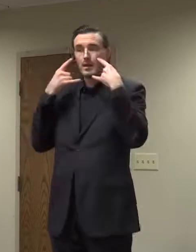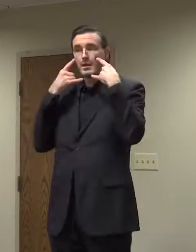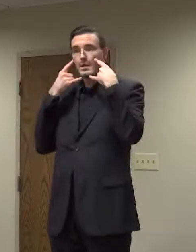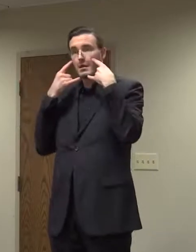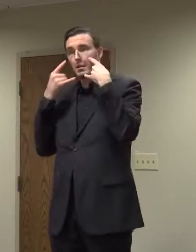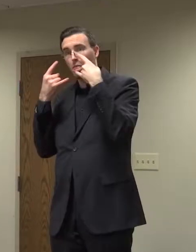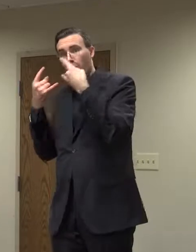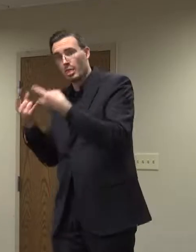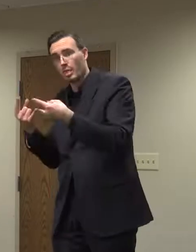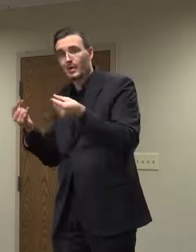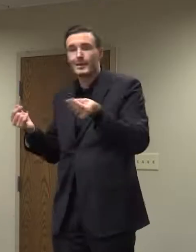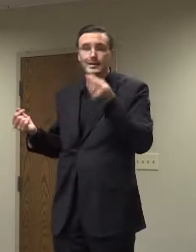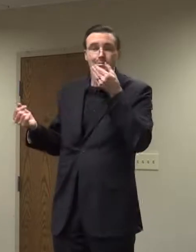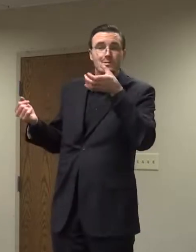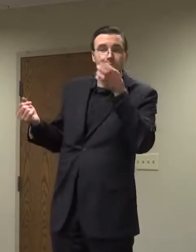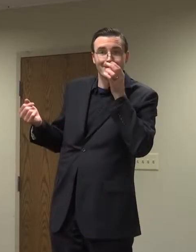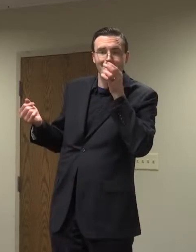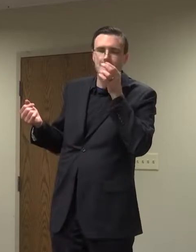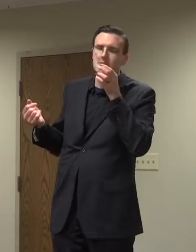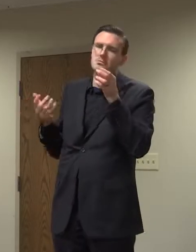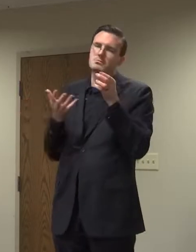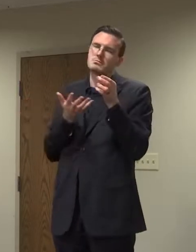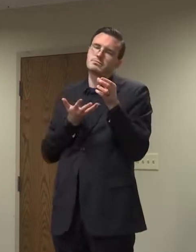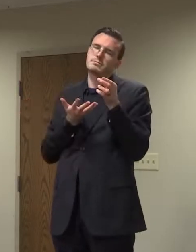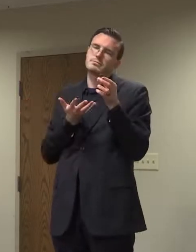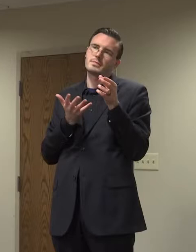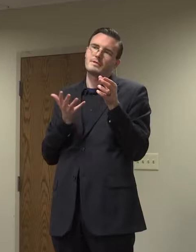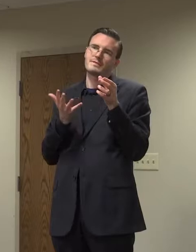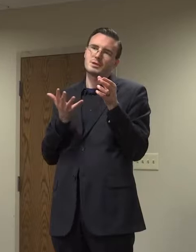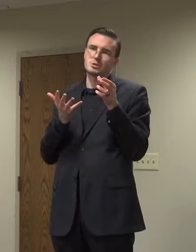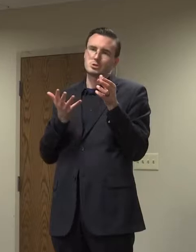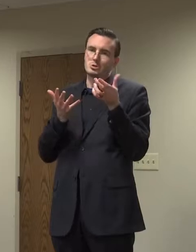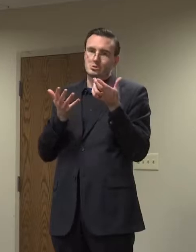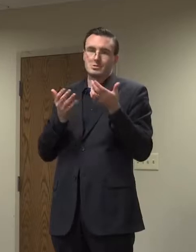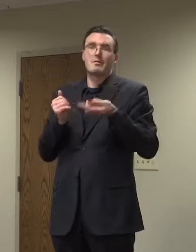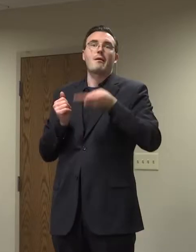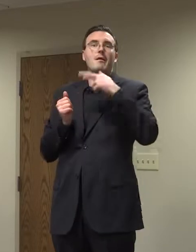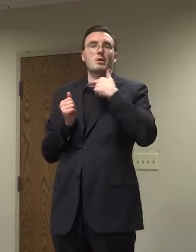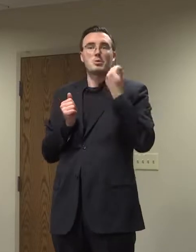we raise the bar and we potentially transmit the illness.